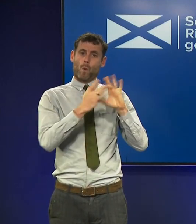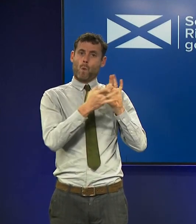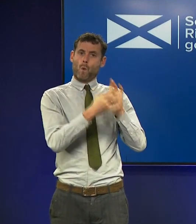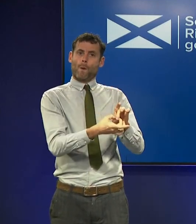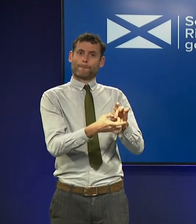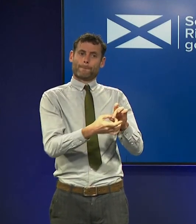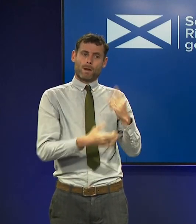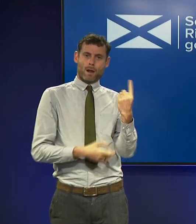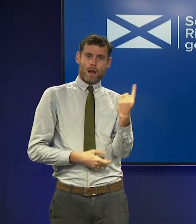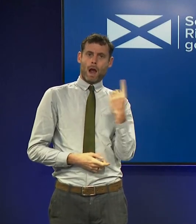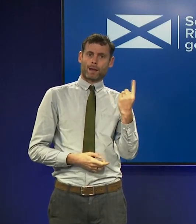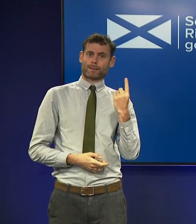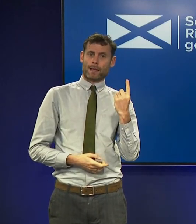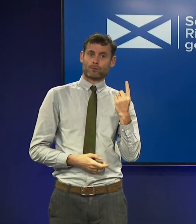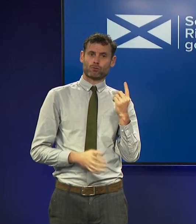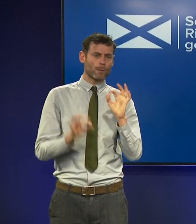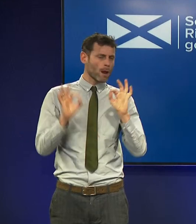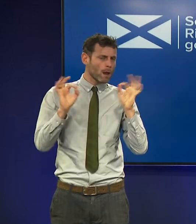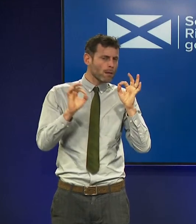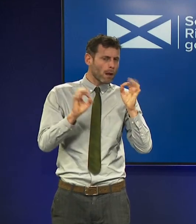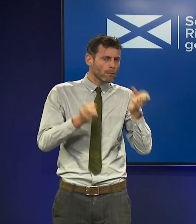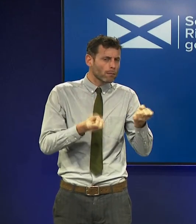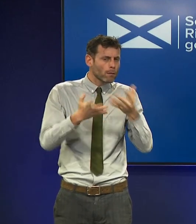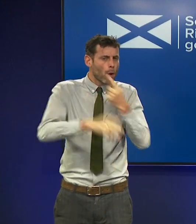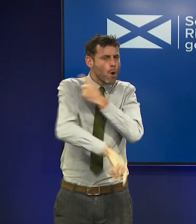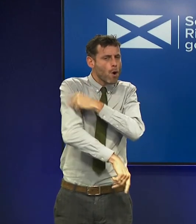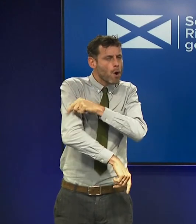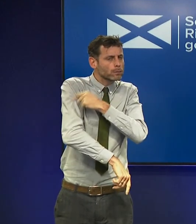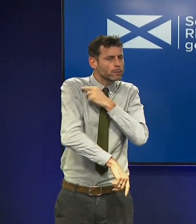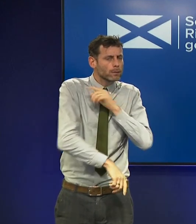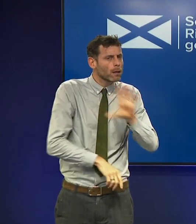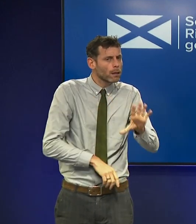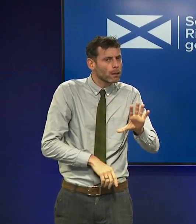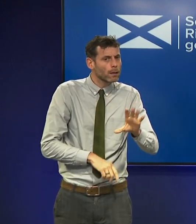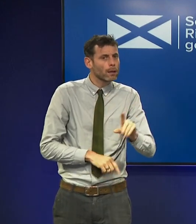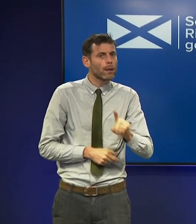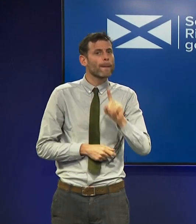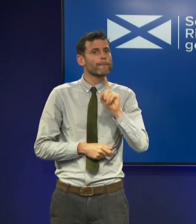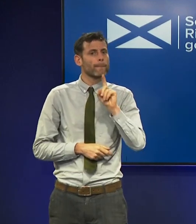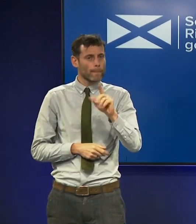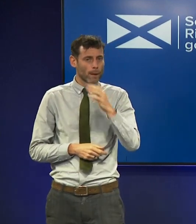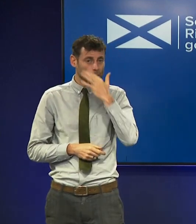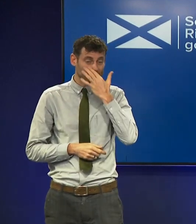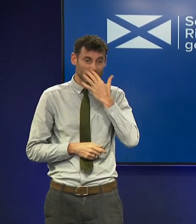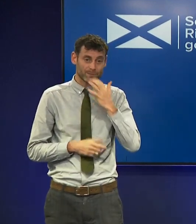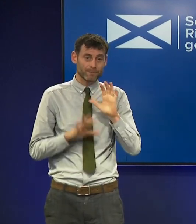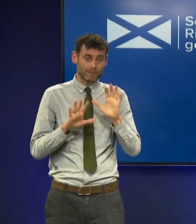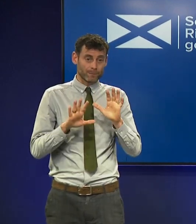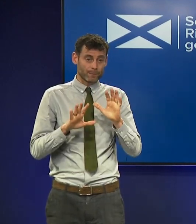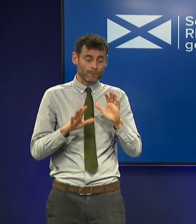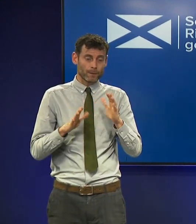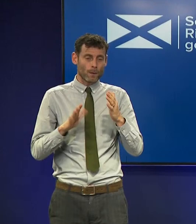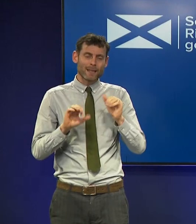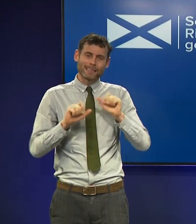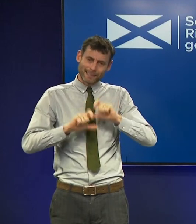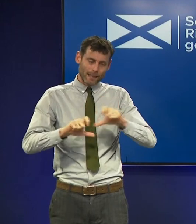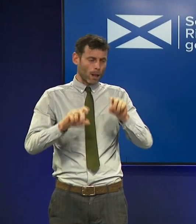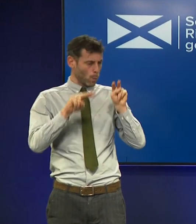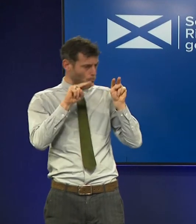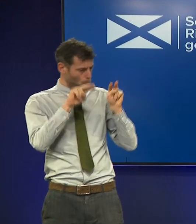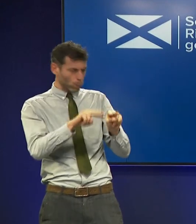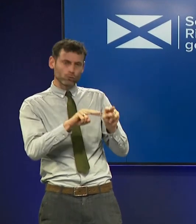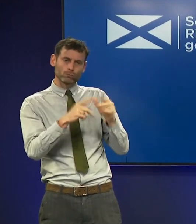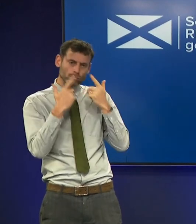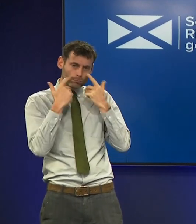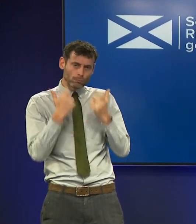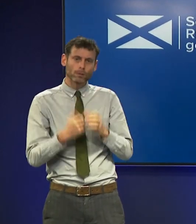you know, obviously with anybody with this virus, you know, we don't know what direction it will take. On the, there has been